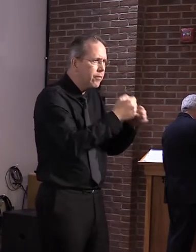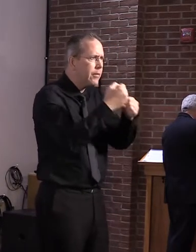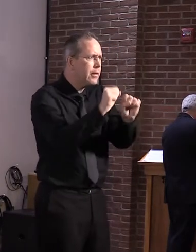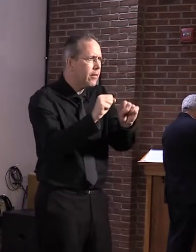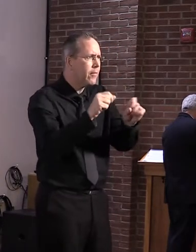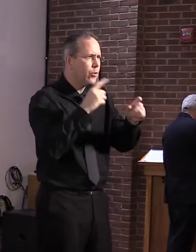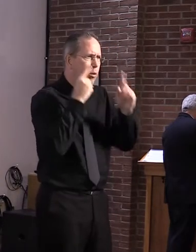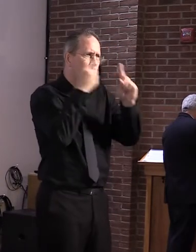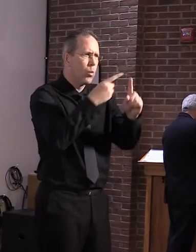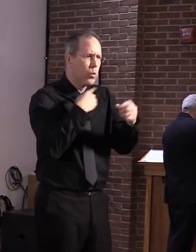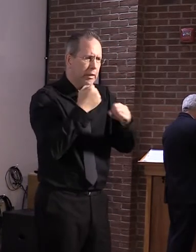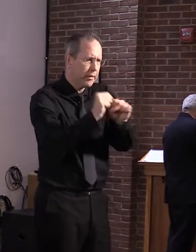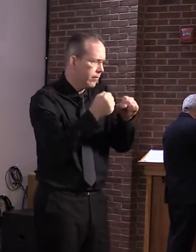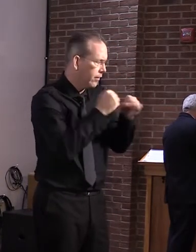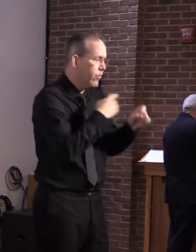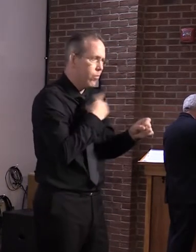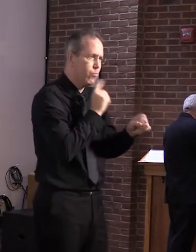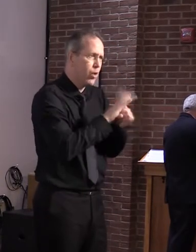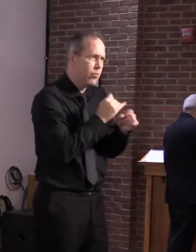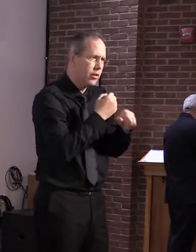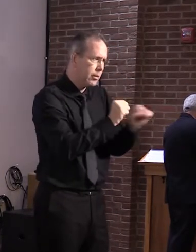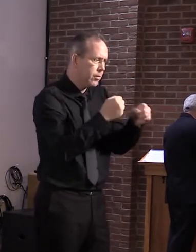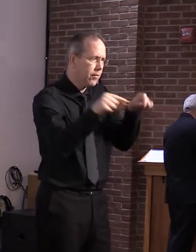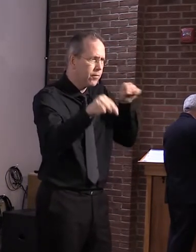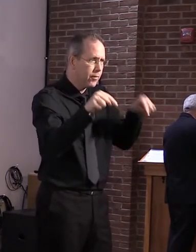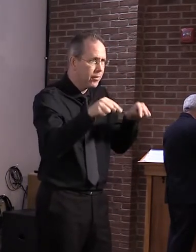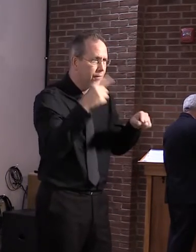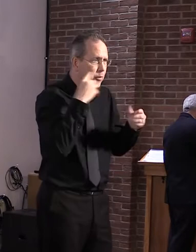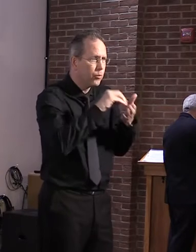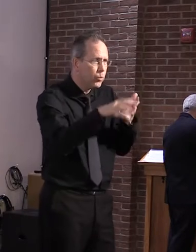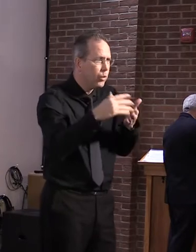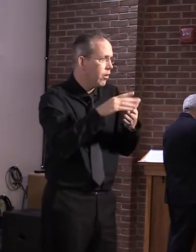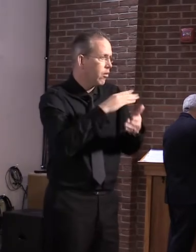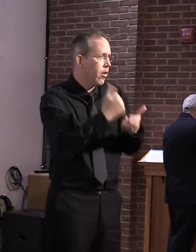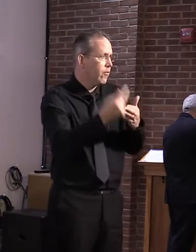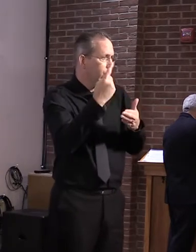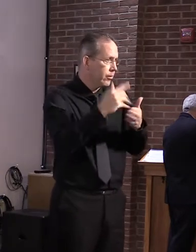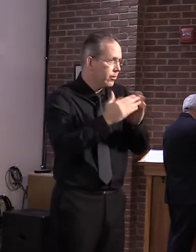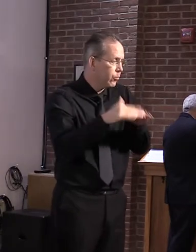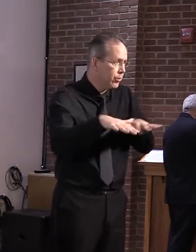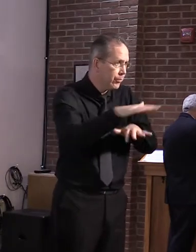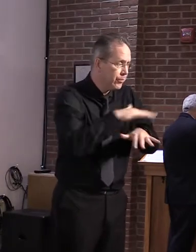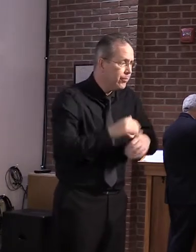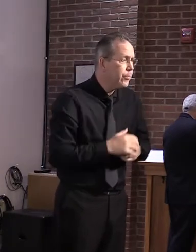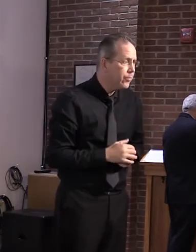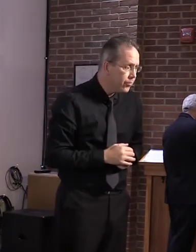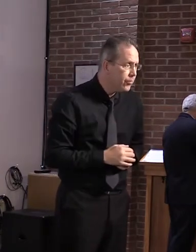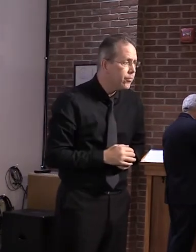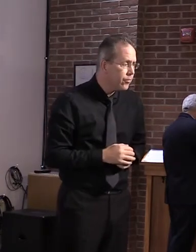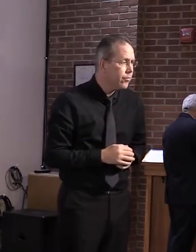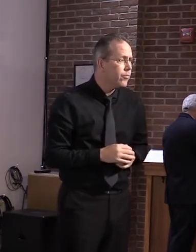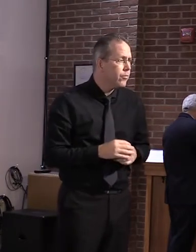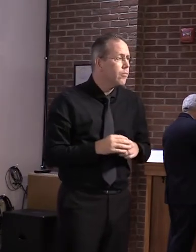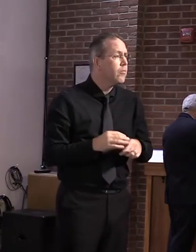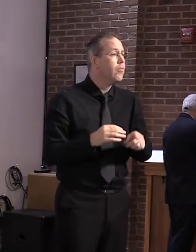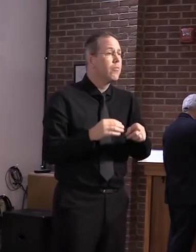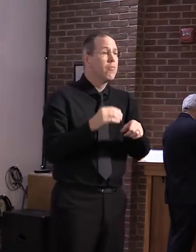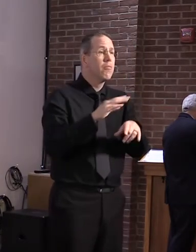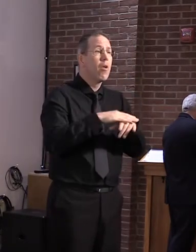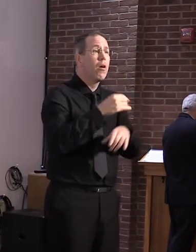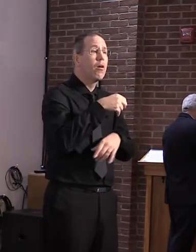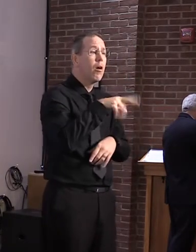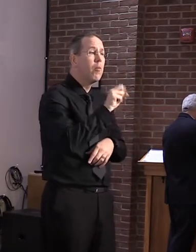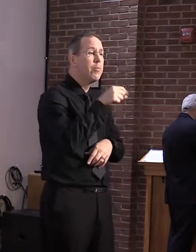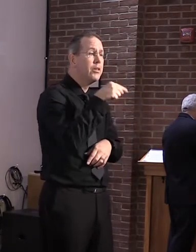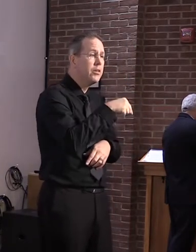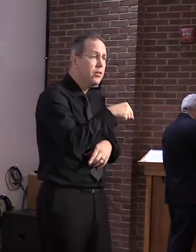and in terms of the, you know, how is this being enforced, we have standard procedures for code of student conduct, and